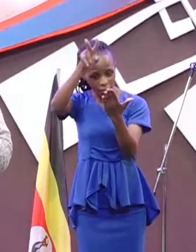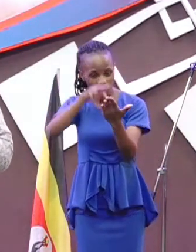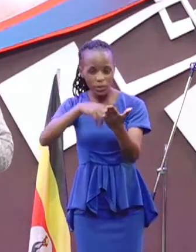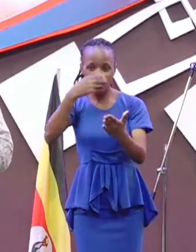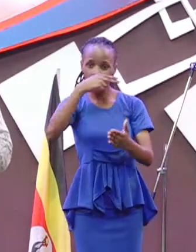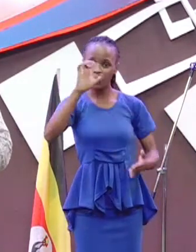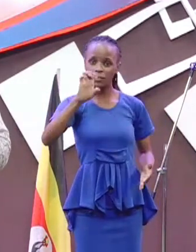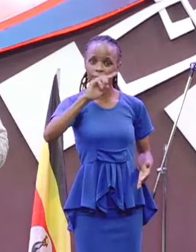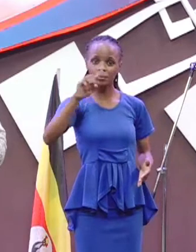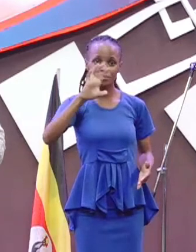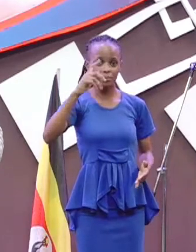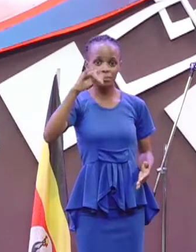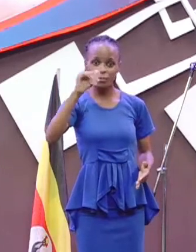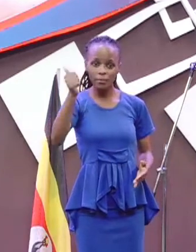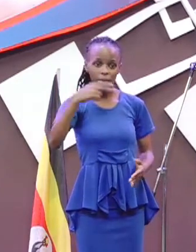If you read Hezekiah,